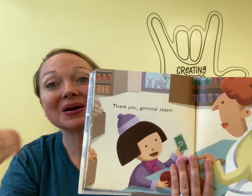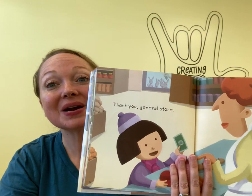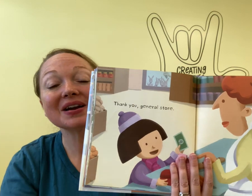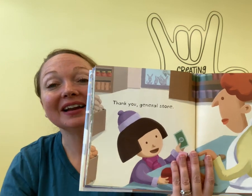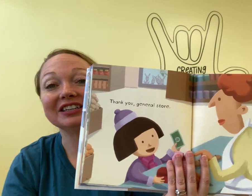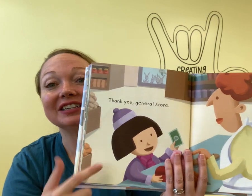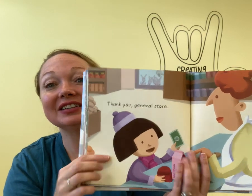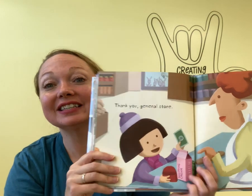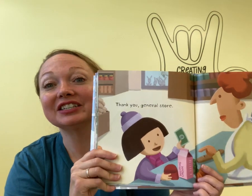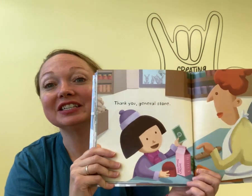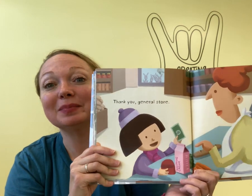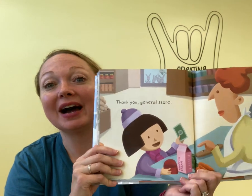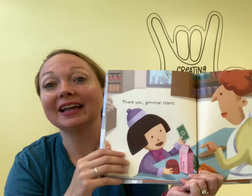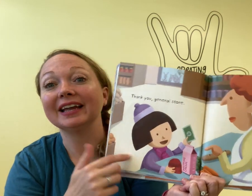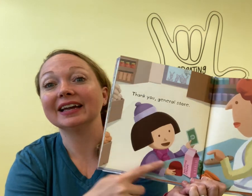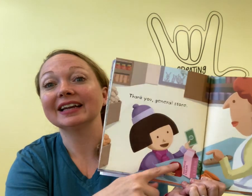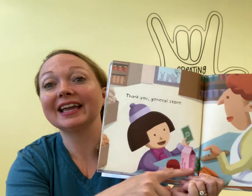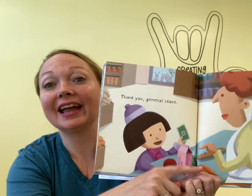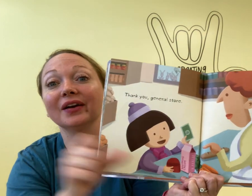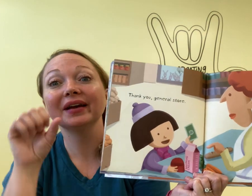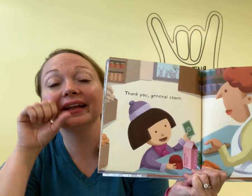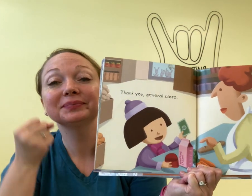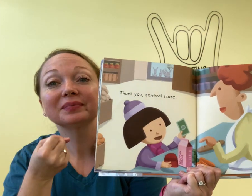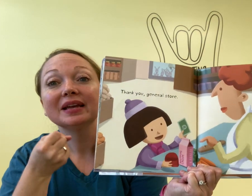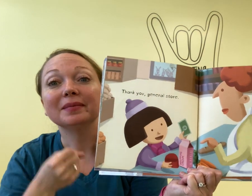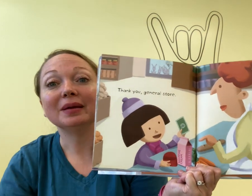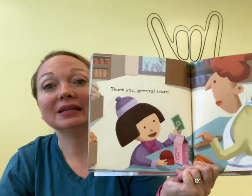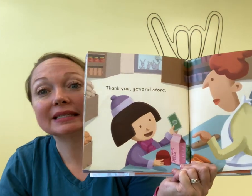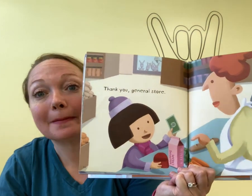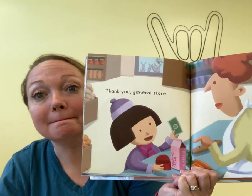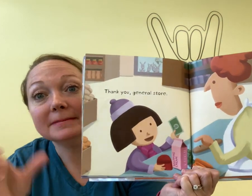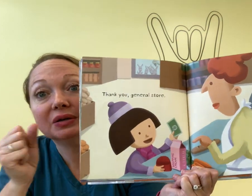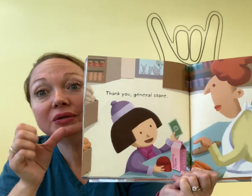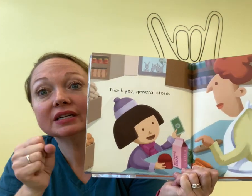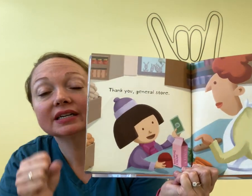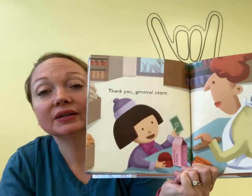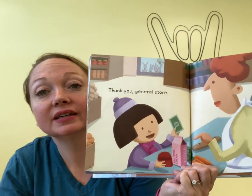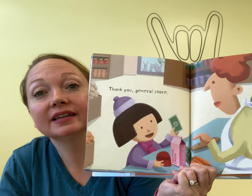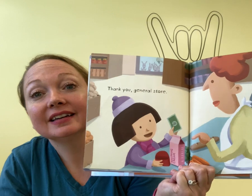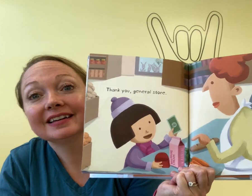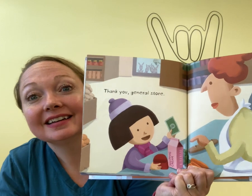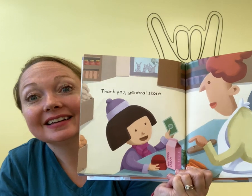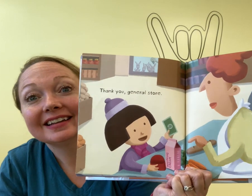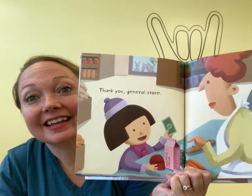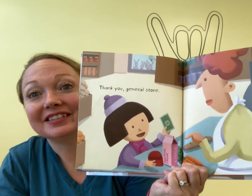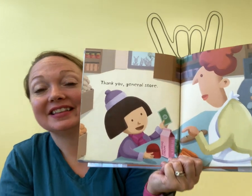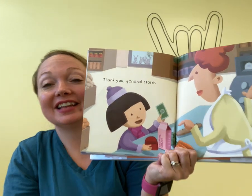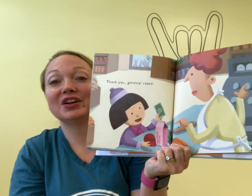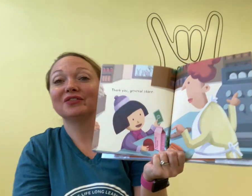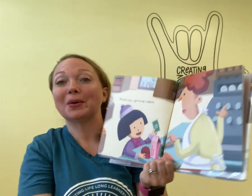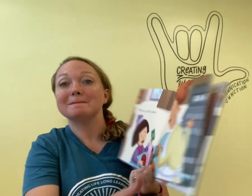Store. And she looks like she's buying a carrot, maybe some milk, and she's handing over her